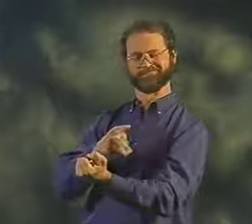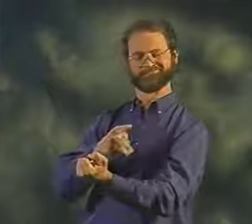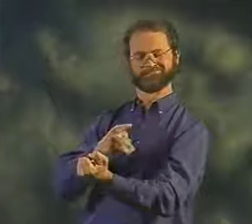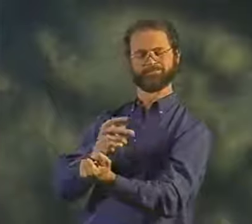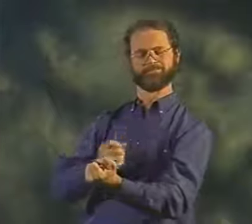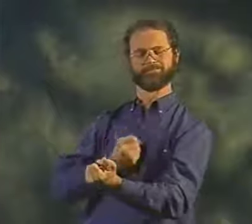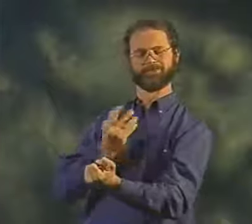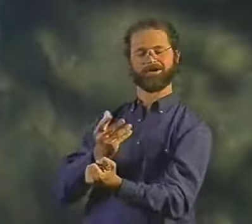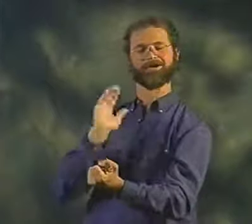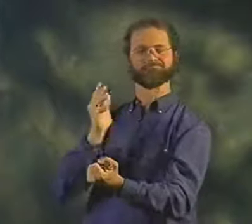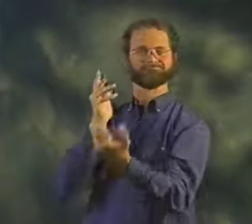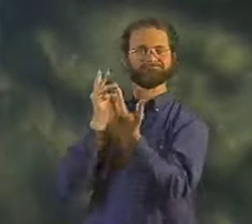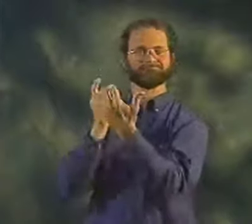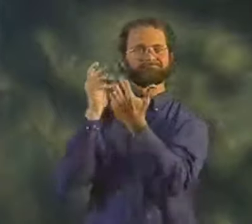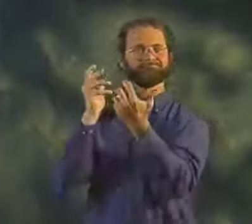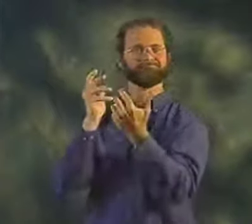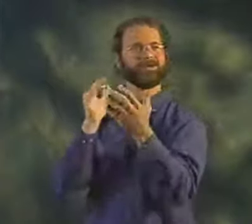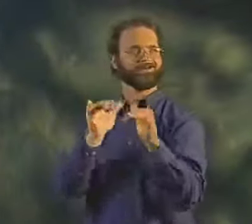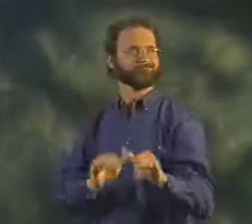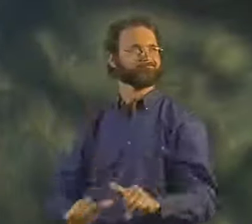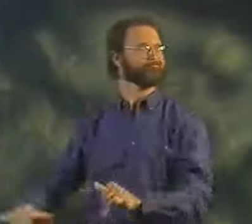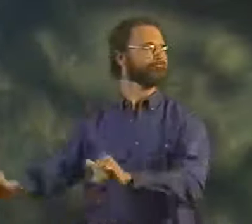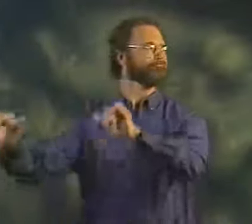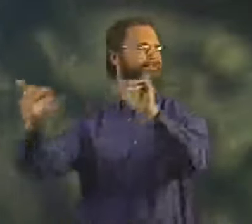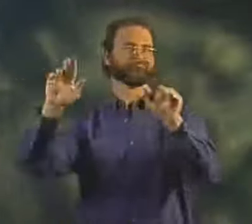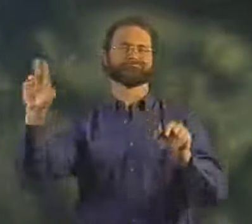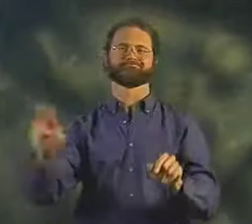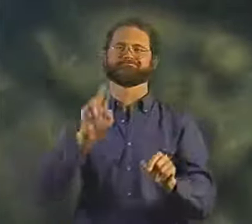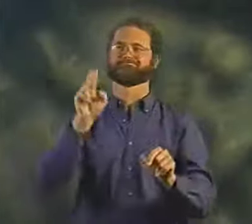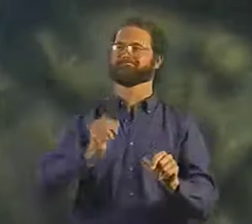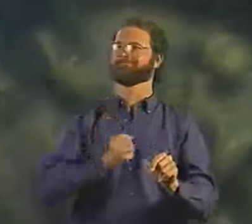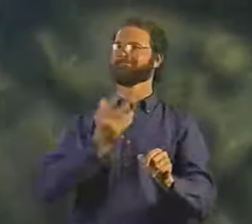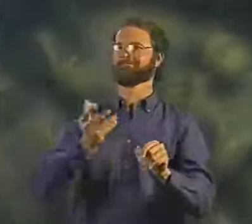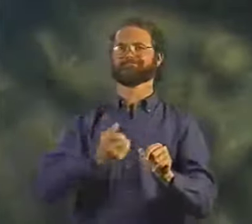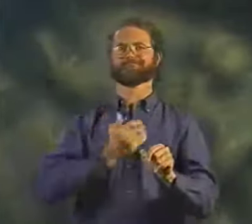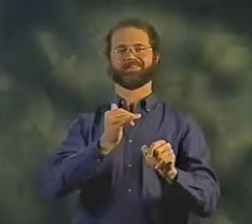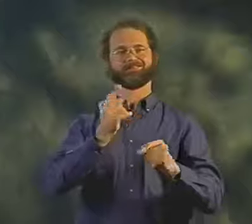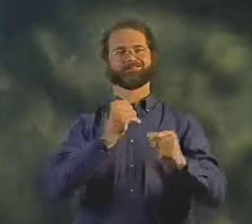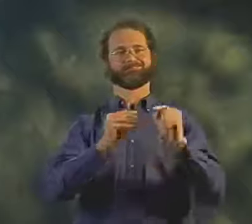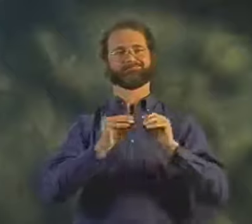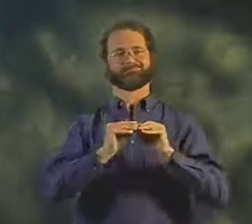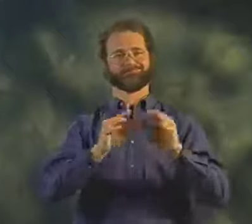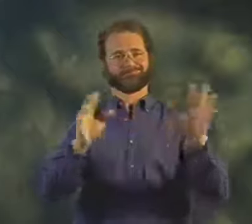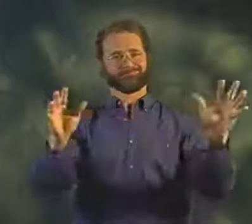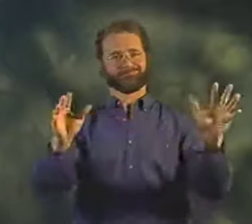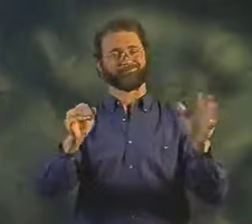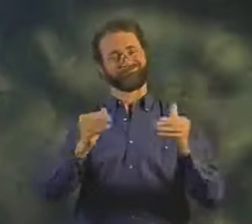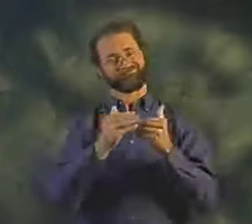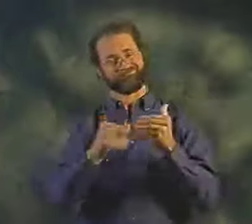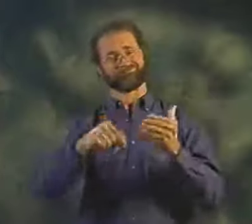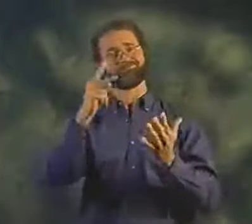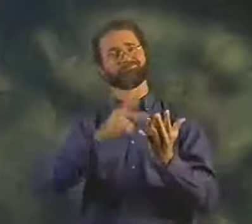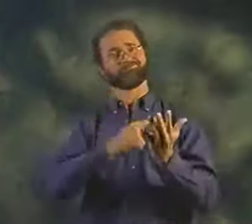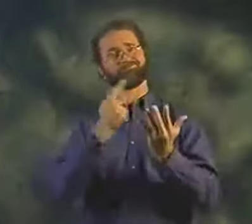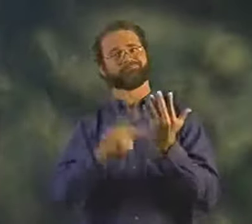beauty. The traditional sign does not capture the spirit of our poetry as well as this more current sign. When people